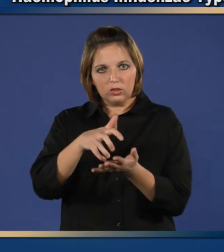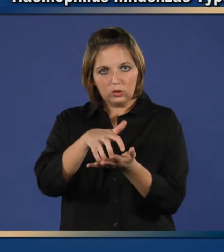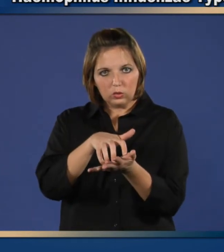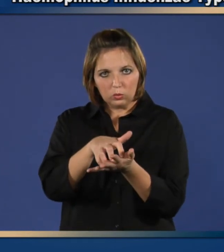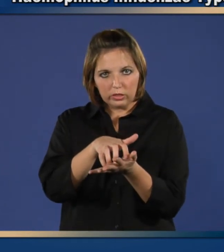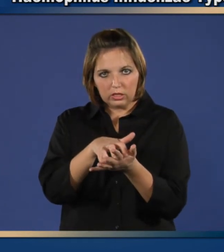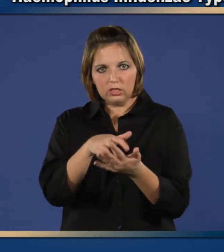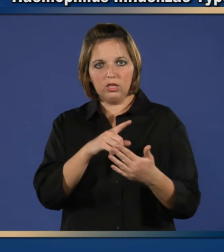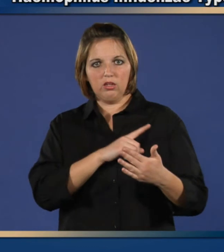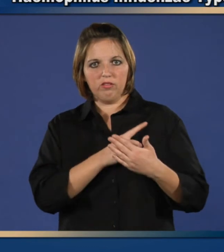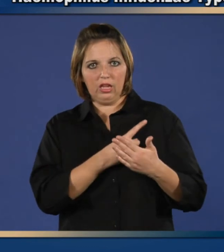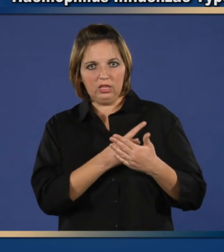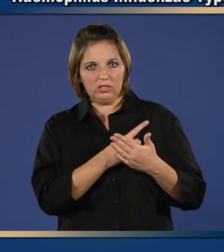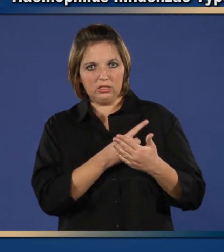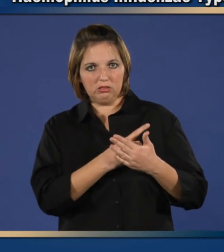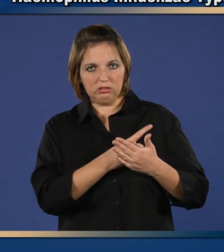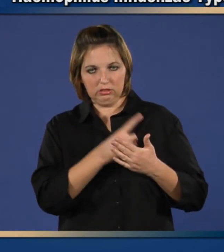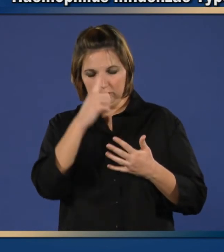dizziness